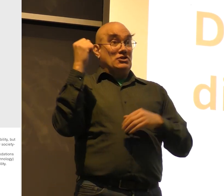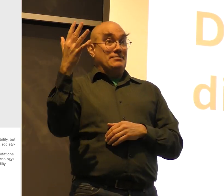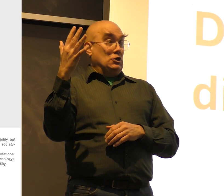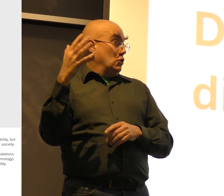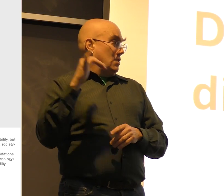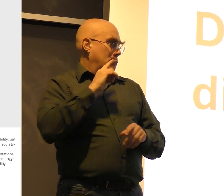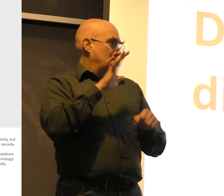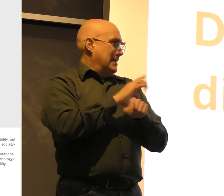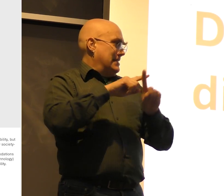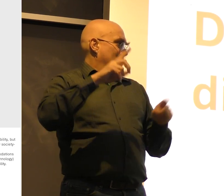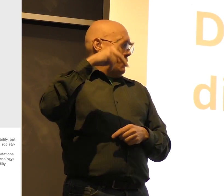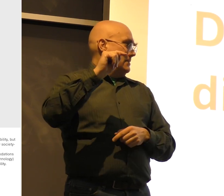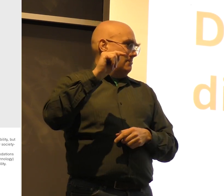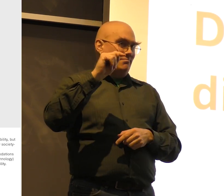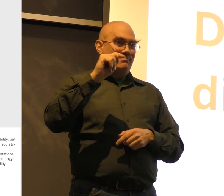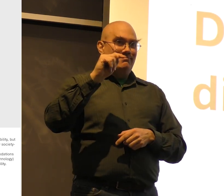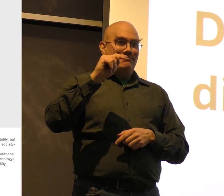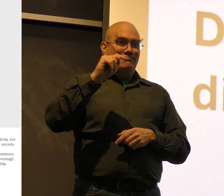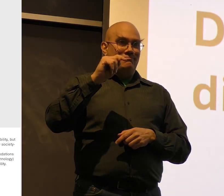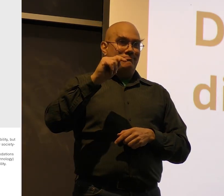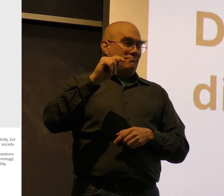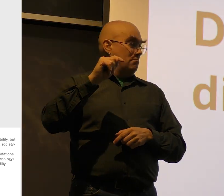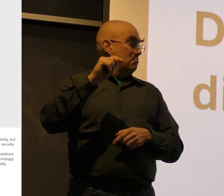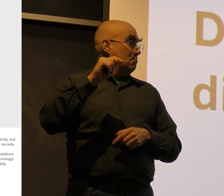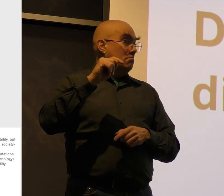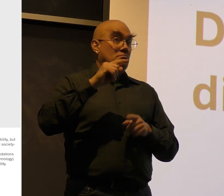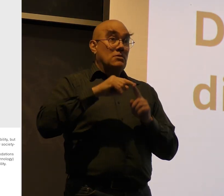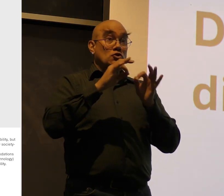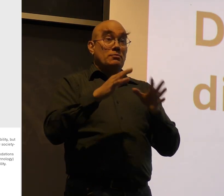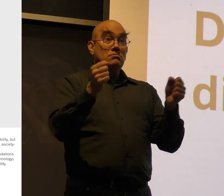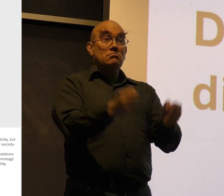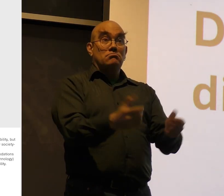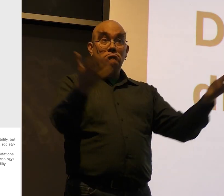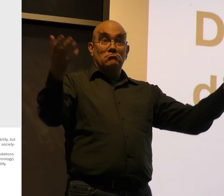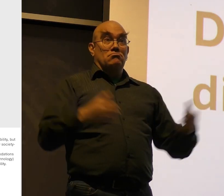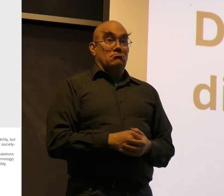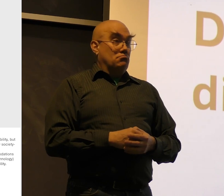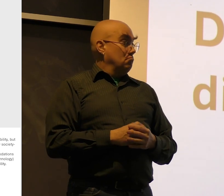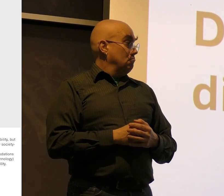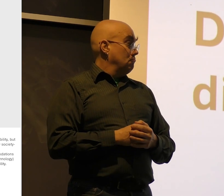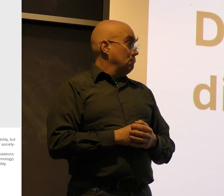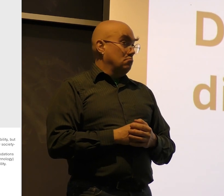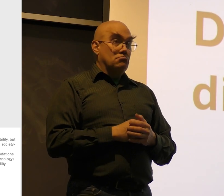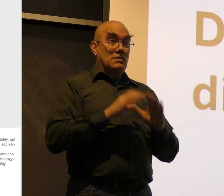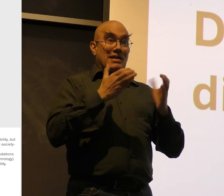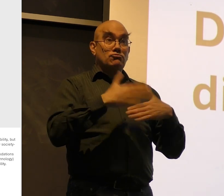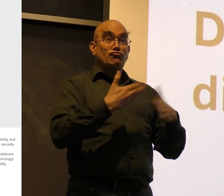So today, for example, I'm teaching Shakespeare in a completely different department. And I just have sign language interpreters in the classroom,